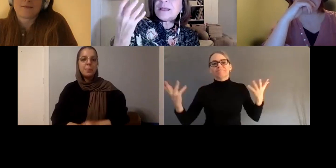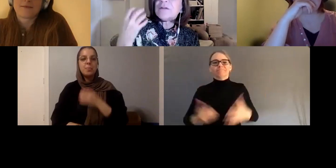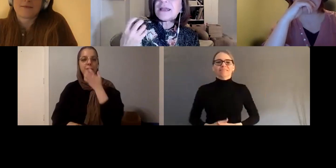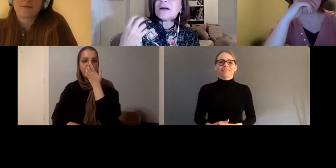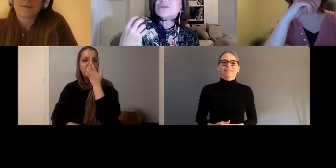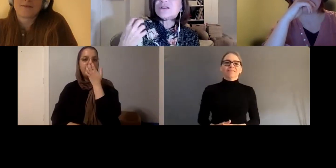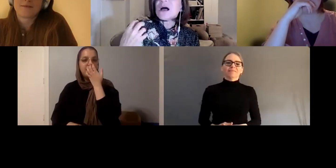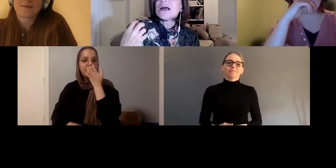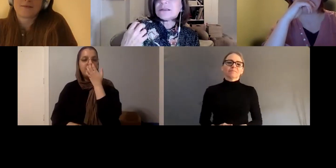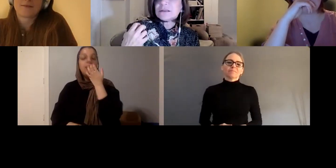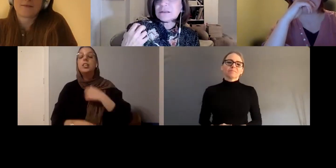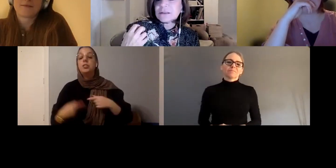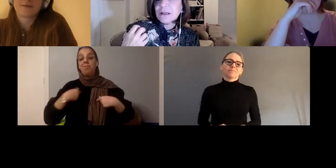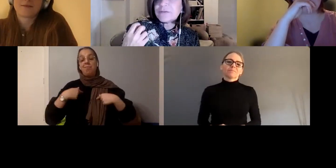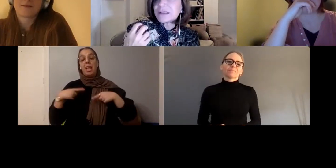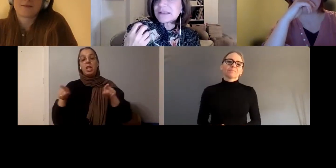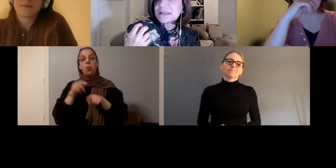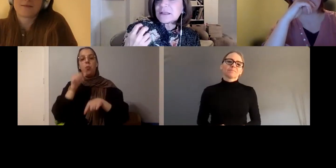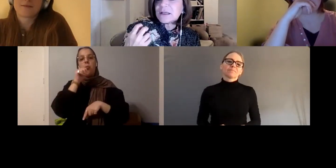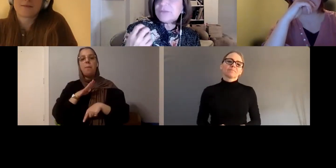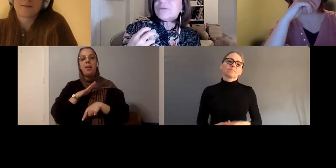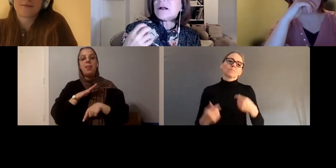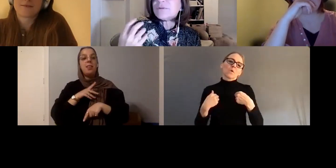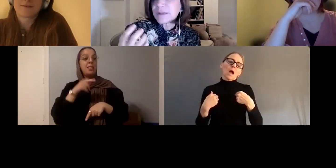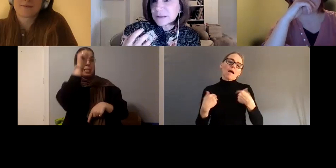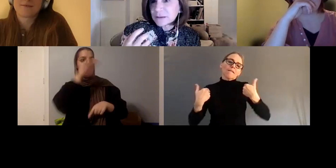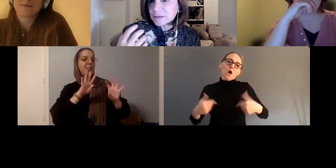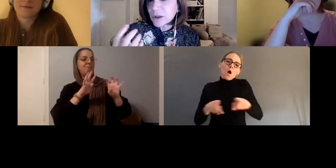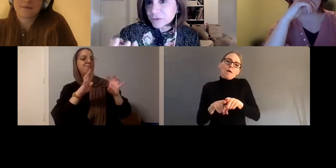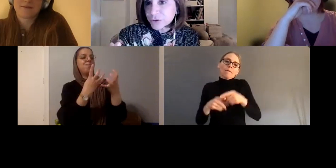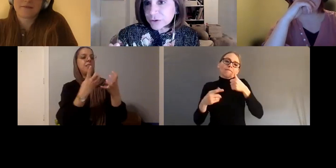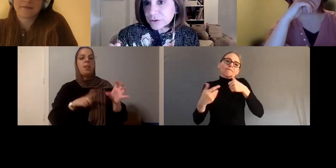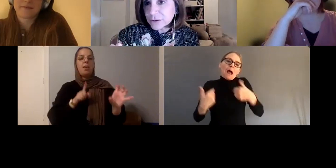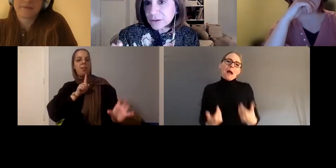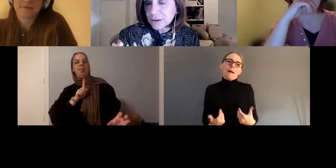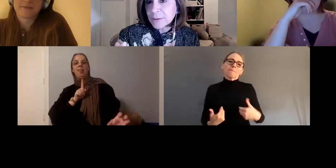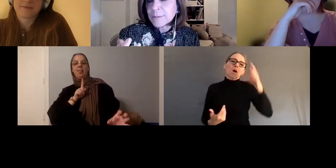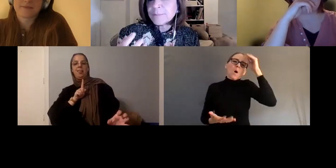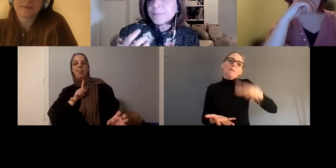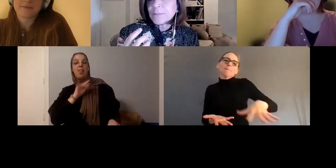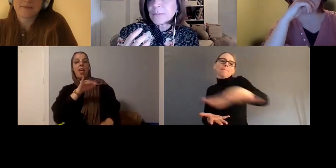put me on the outside of this evolving culture